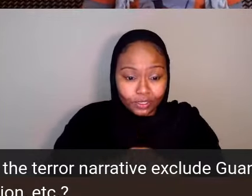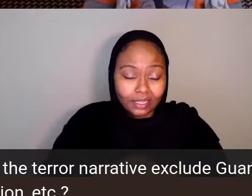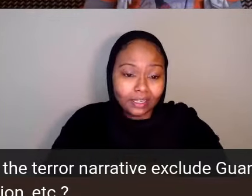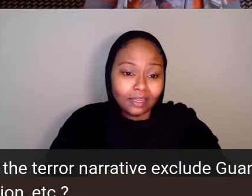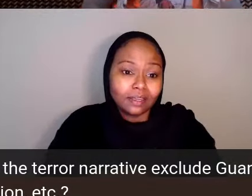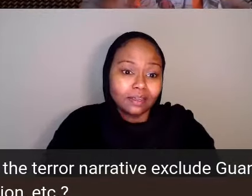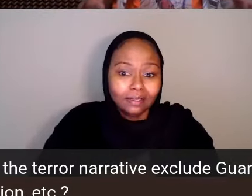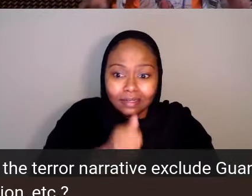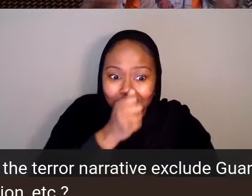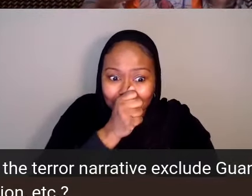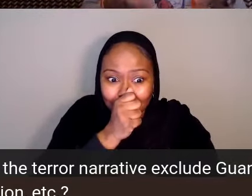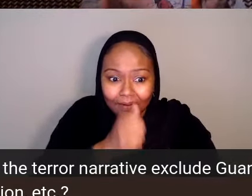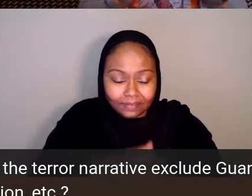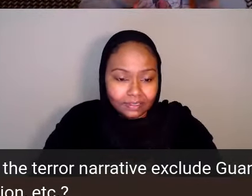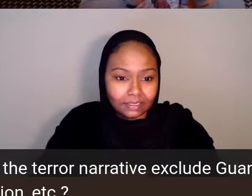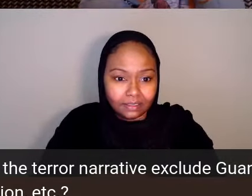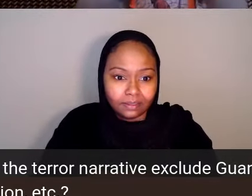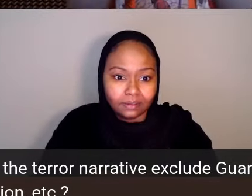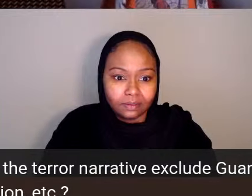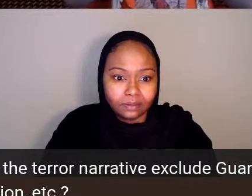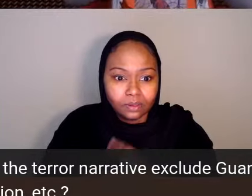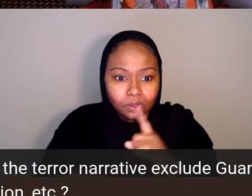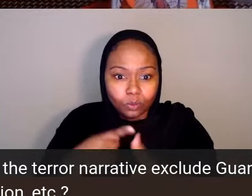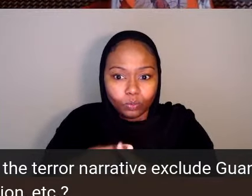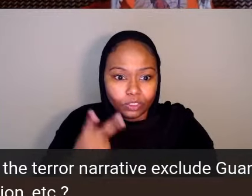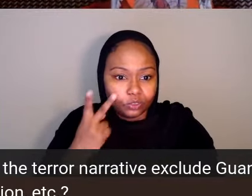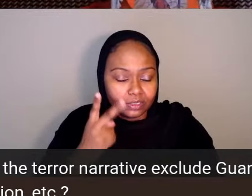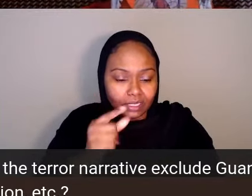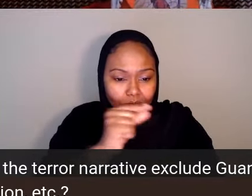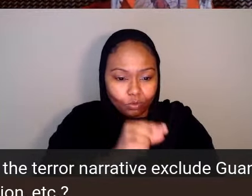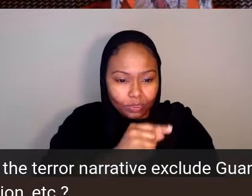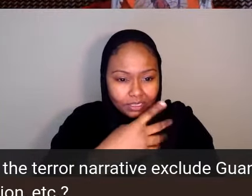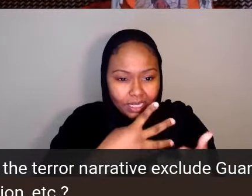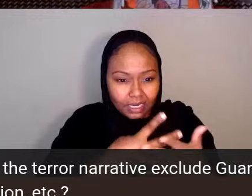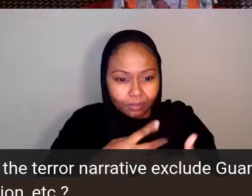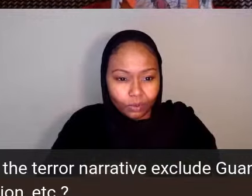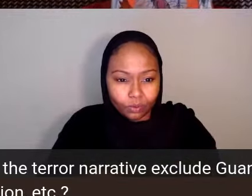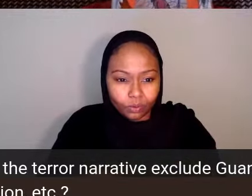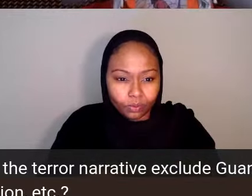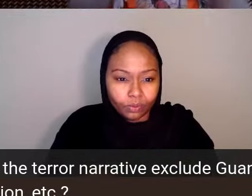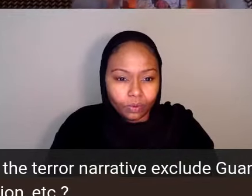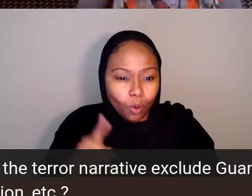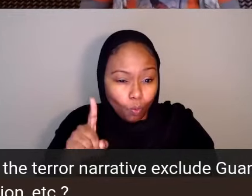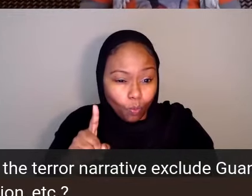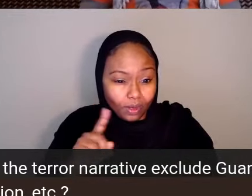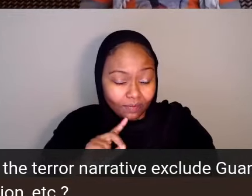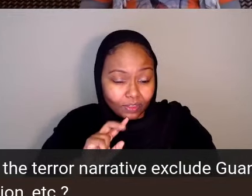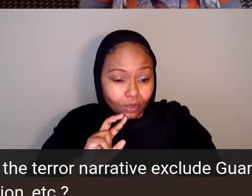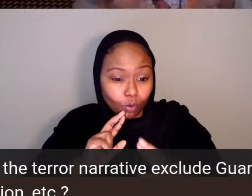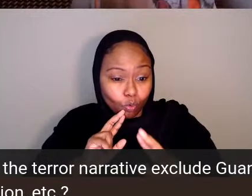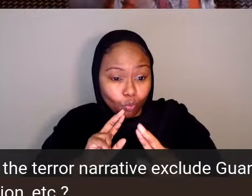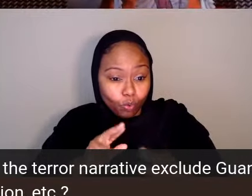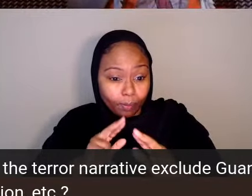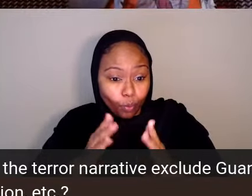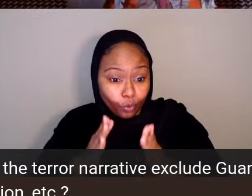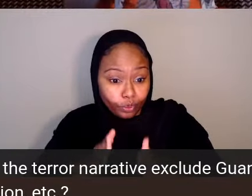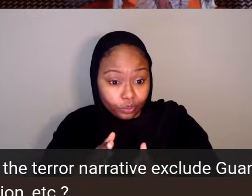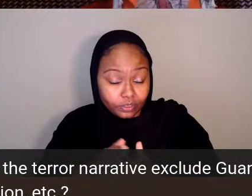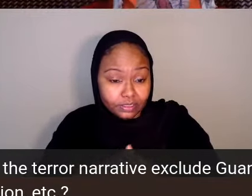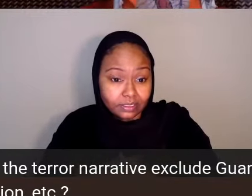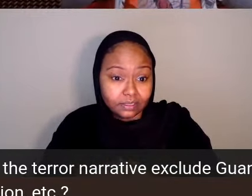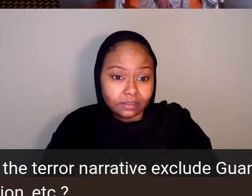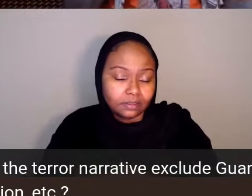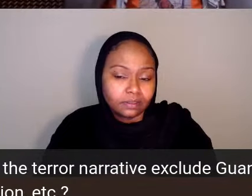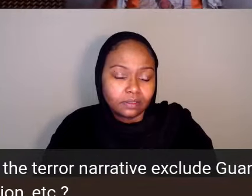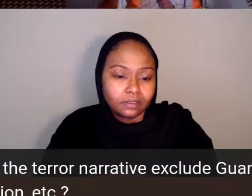secrecy. And, you know, when you look at Guantánamo, for example, now even the reporter who, one of the reporter who reporting about Guantánamo, the military